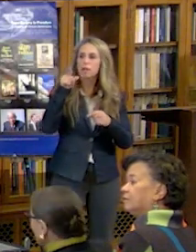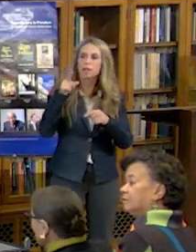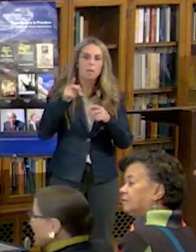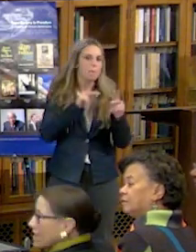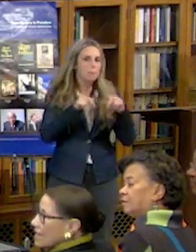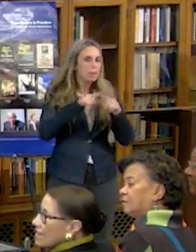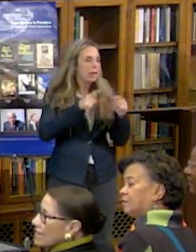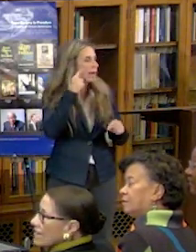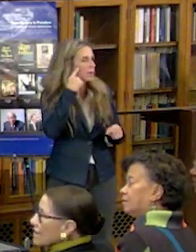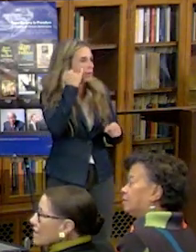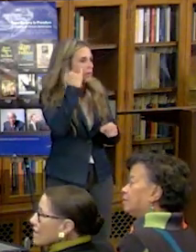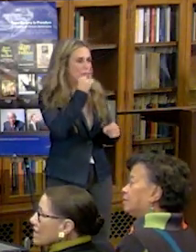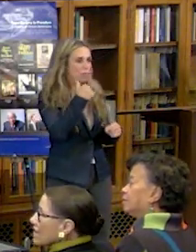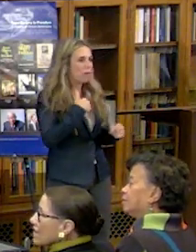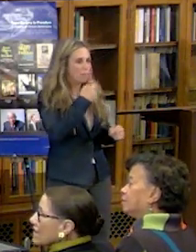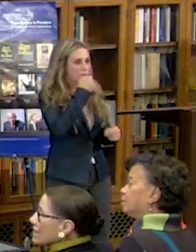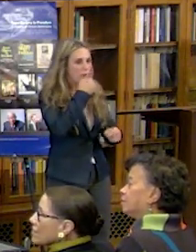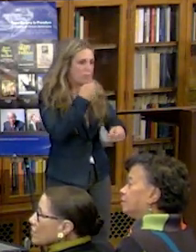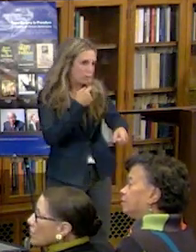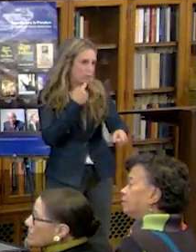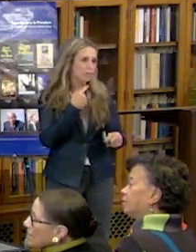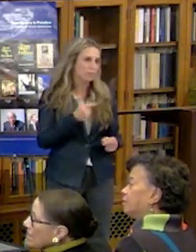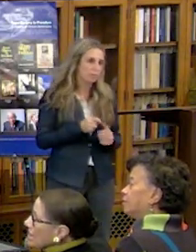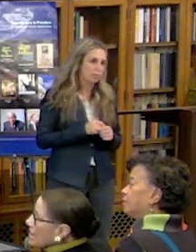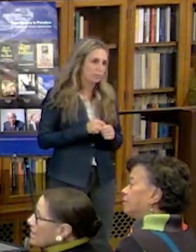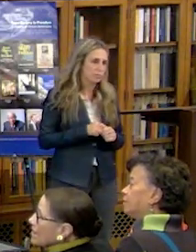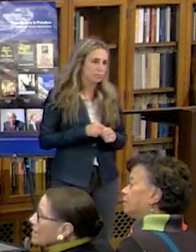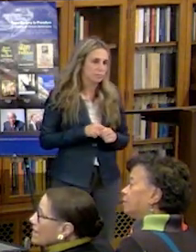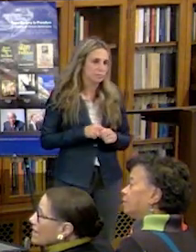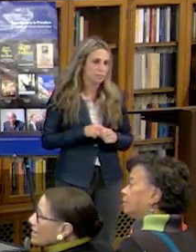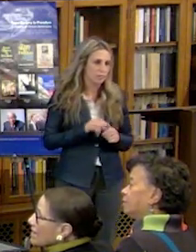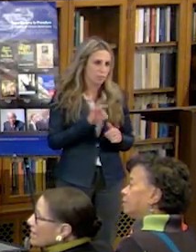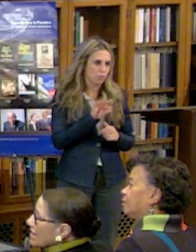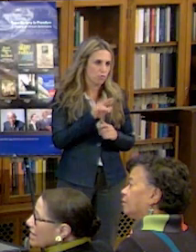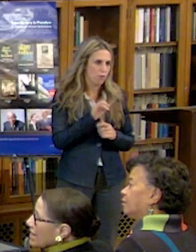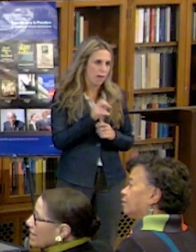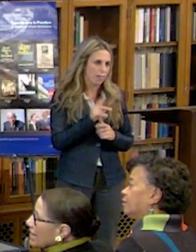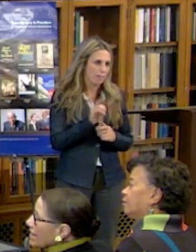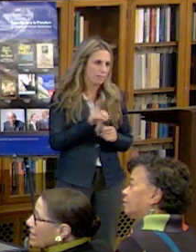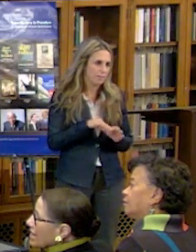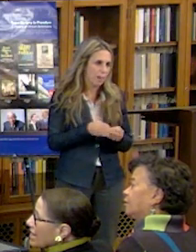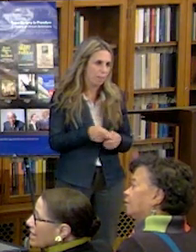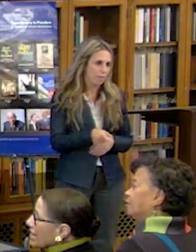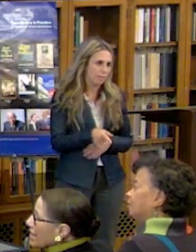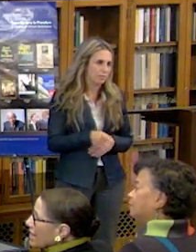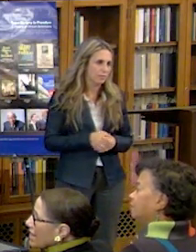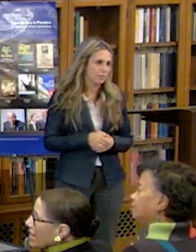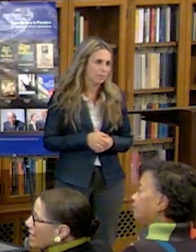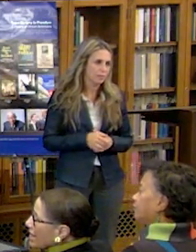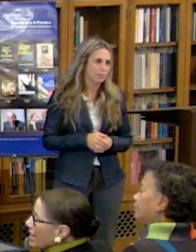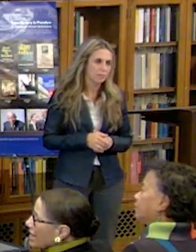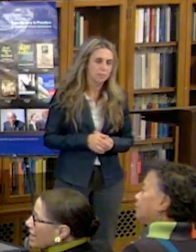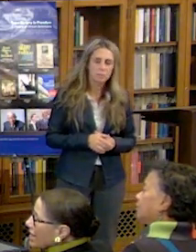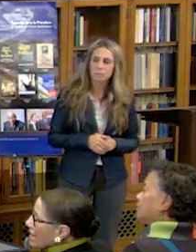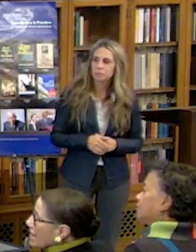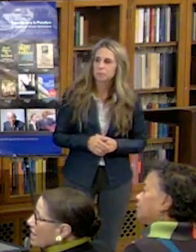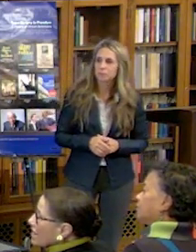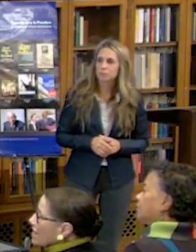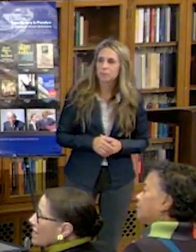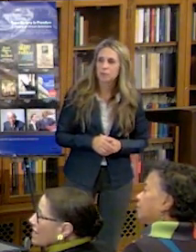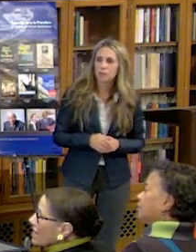know yeah so you you asked to sum up how are we going to deal with the Twitter verse or social